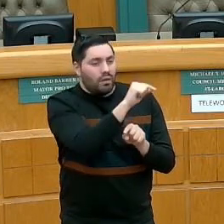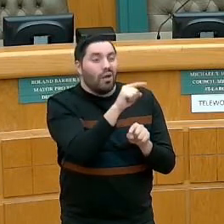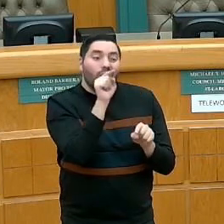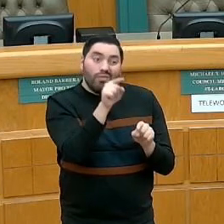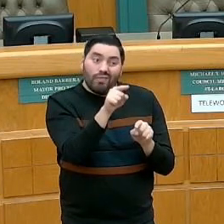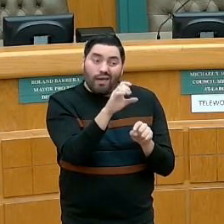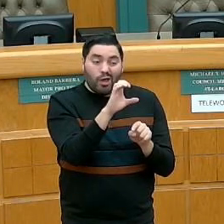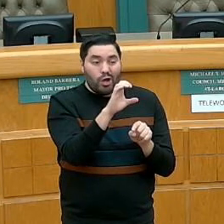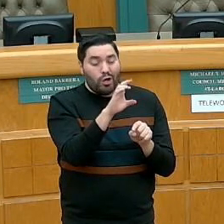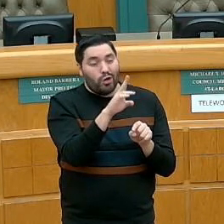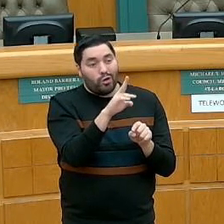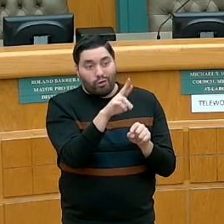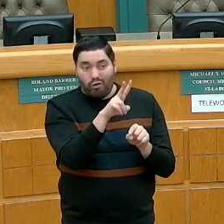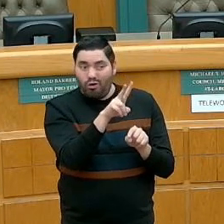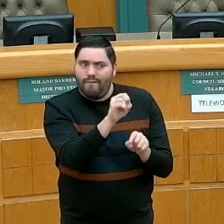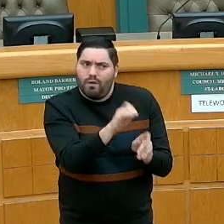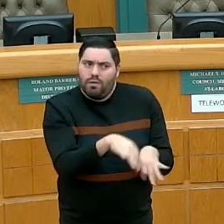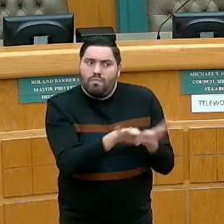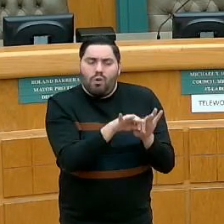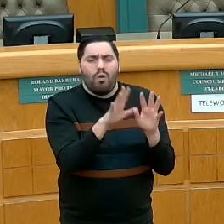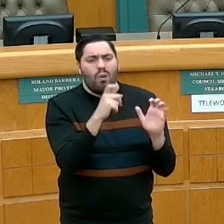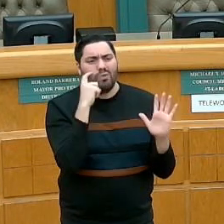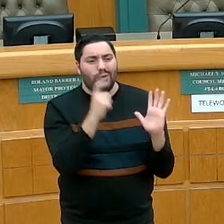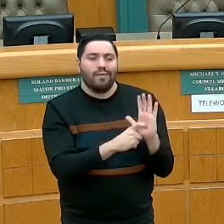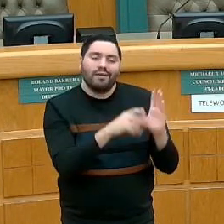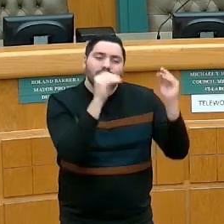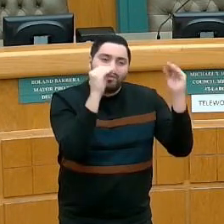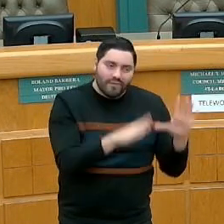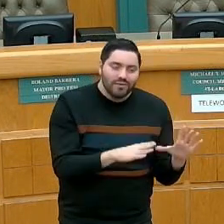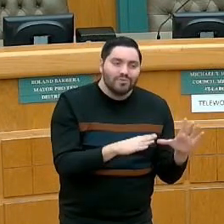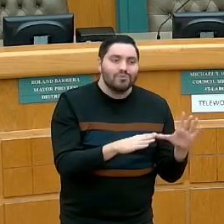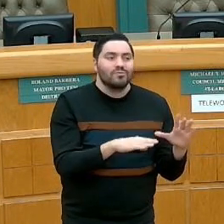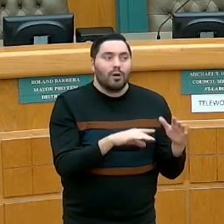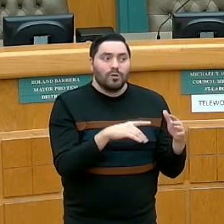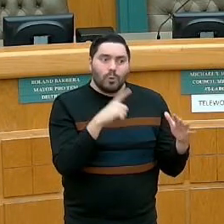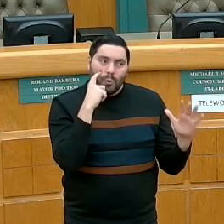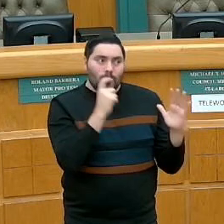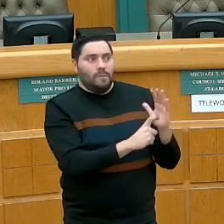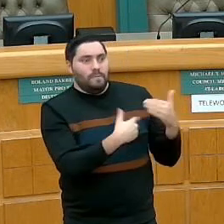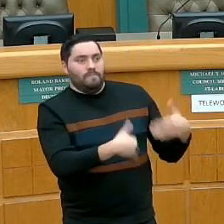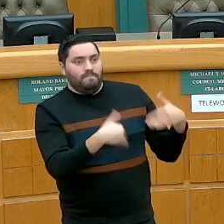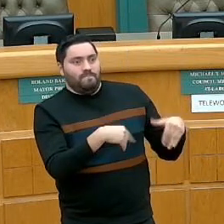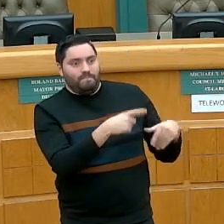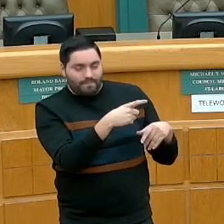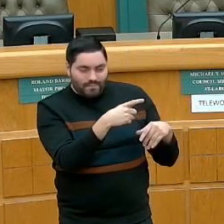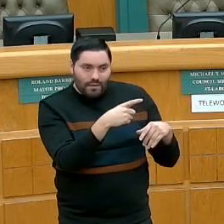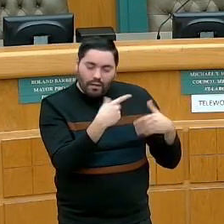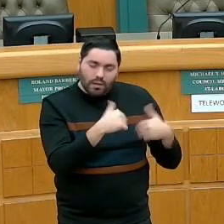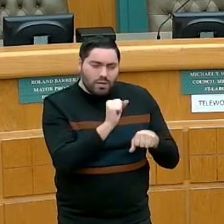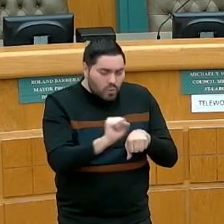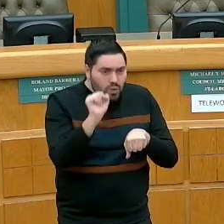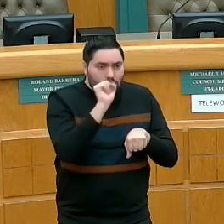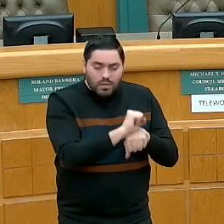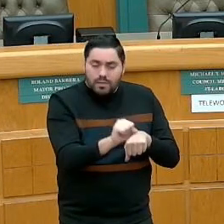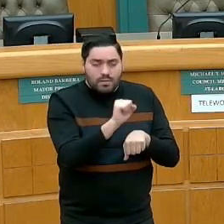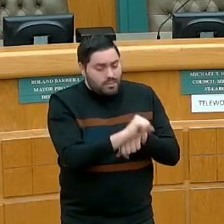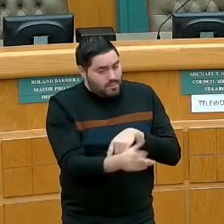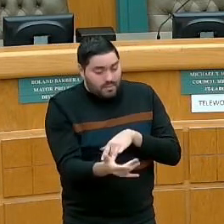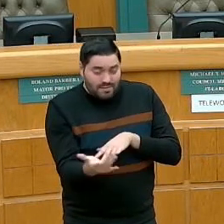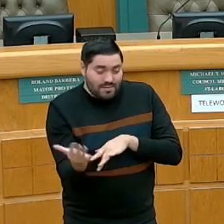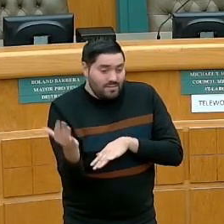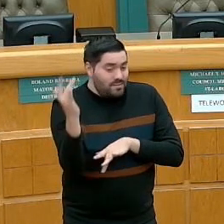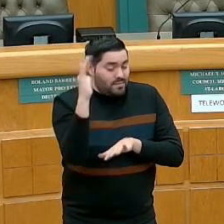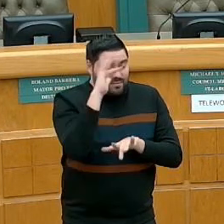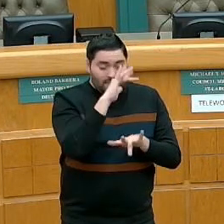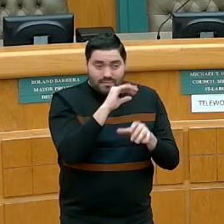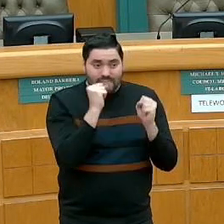moments, but I did want to recognize some of the professors and distinguished professors, I should say, that have been working literally around the clock since last